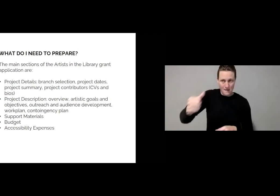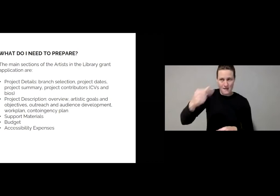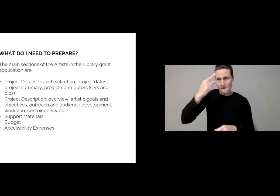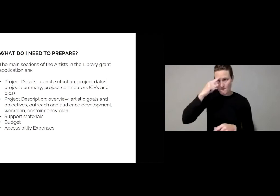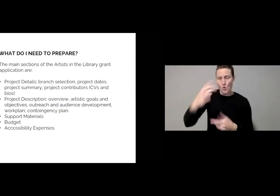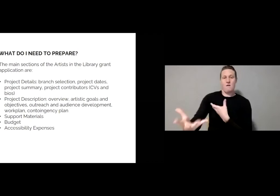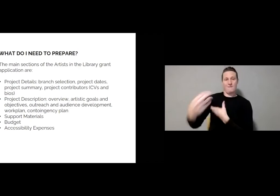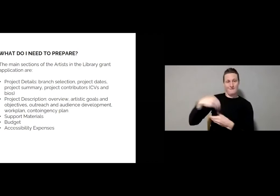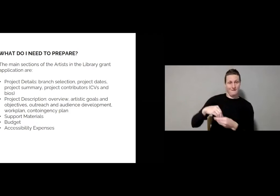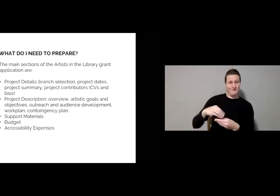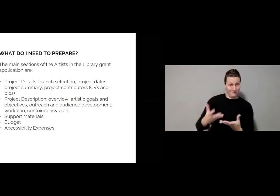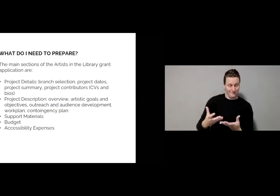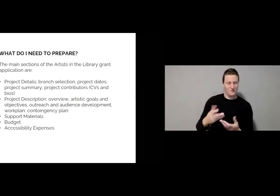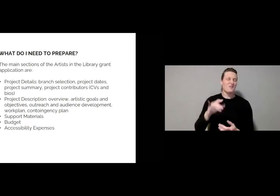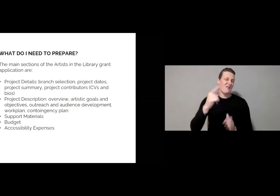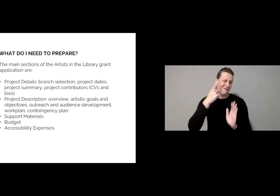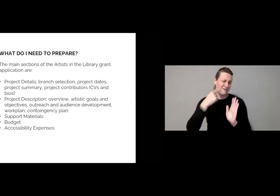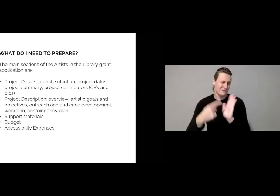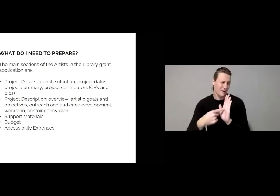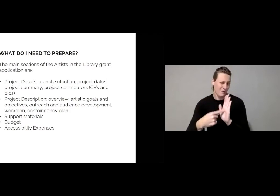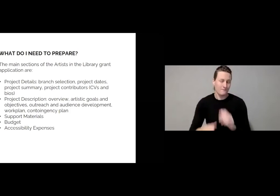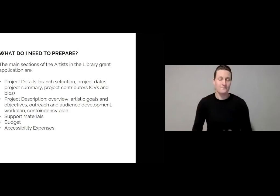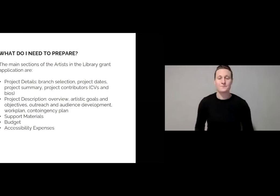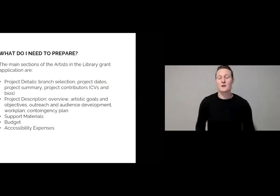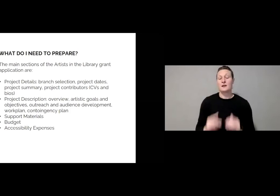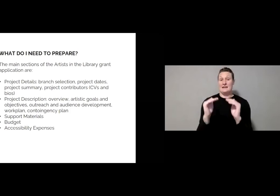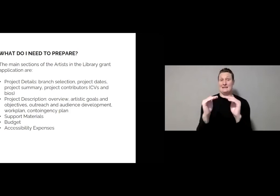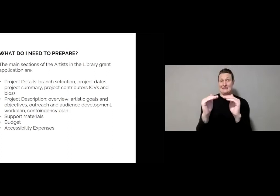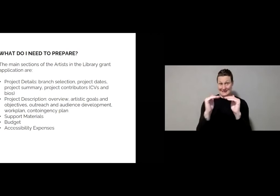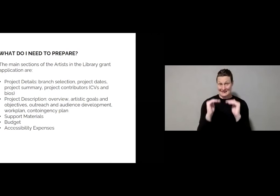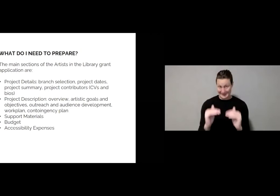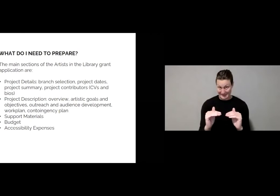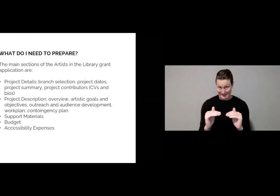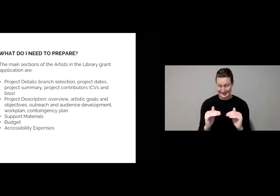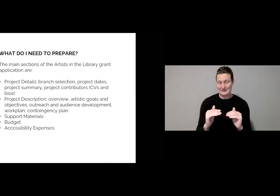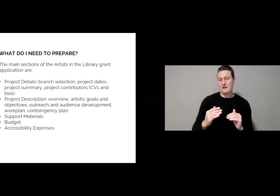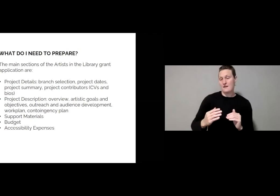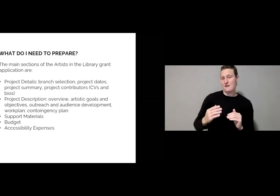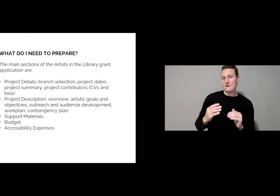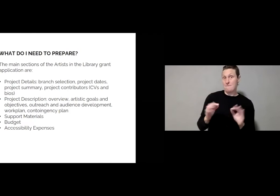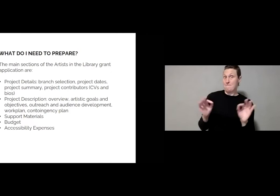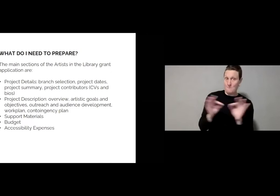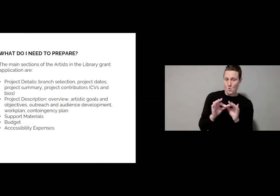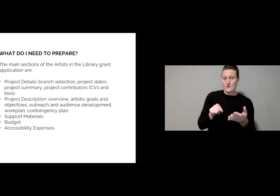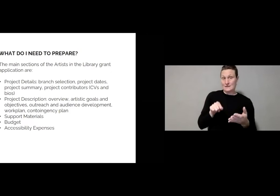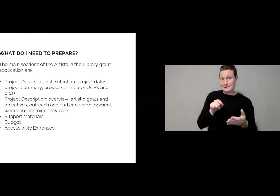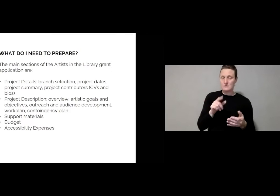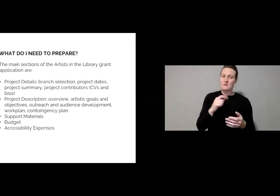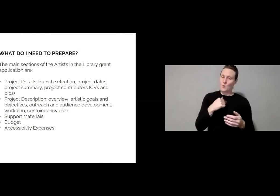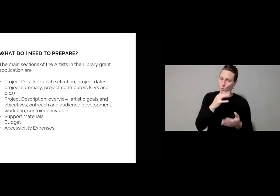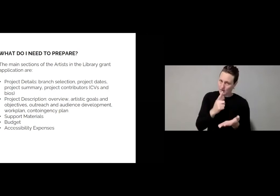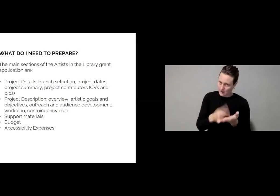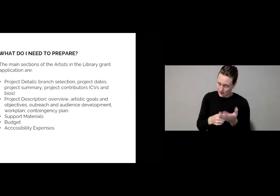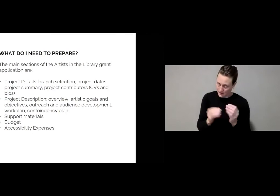other section that's important of the grant, and I'll talk a little bit more about this in a second, is your accessibility